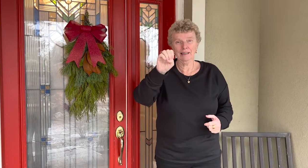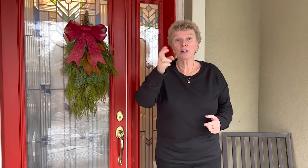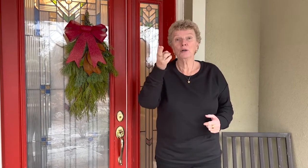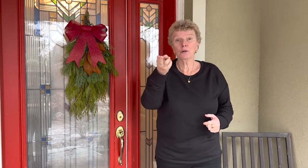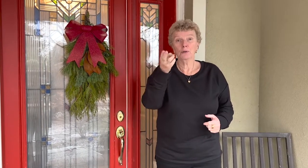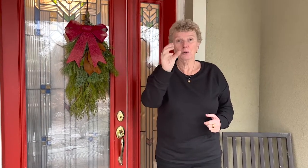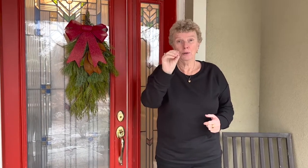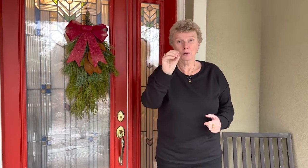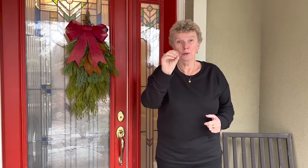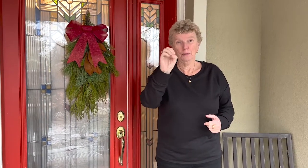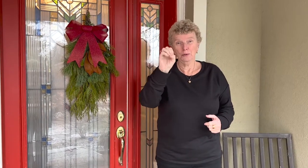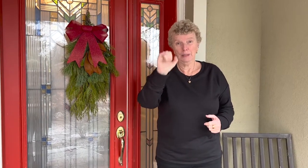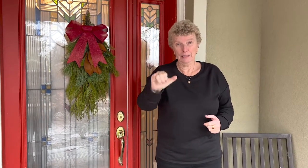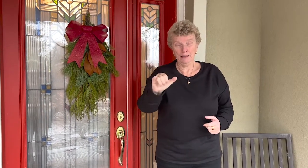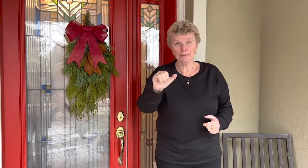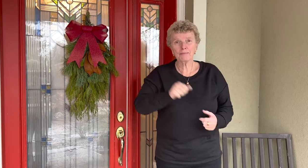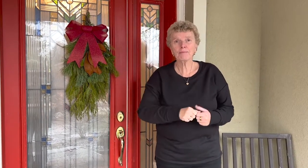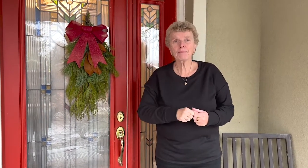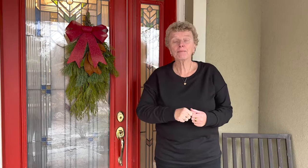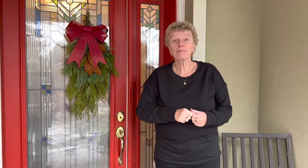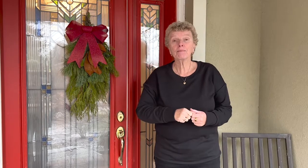I'm Jane Hui.